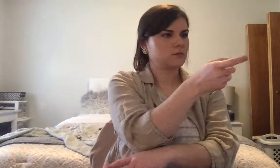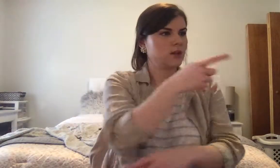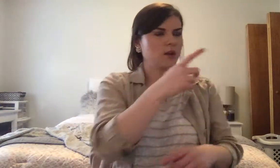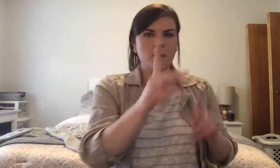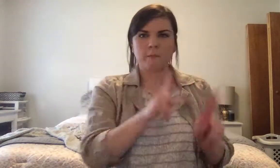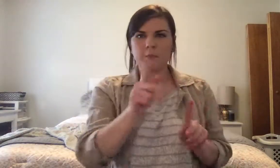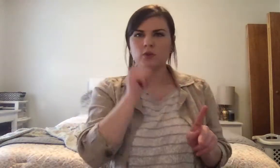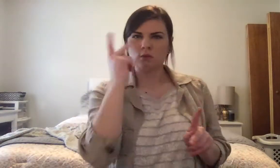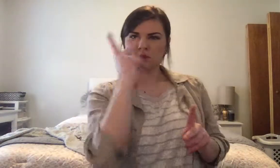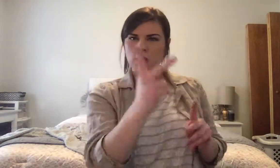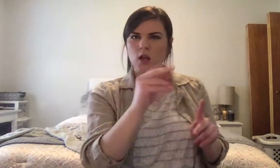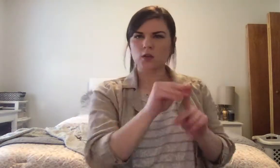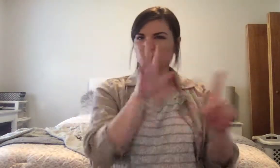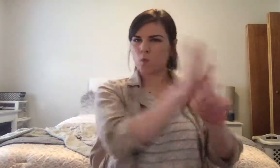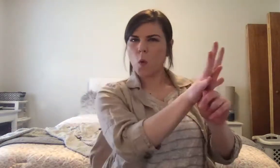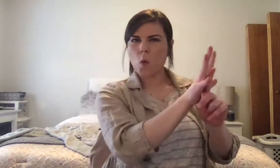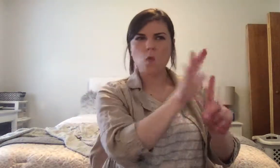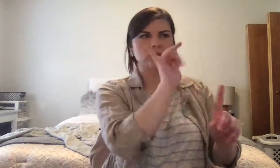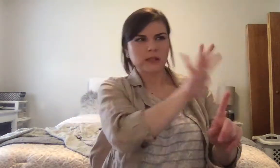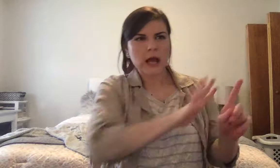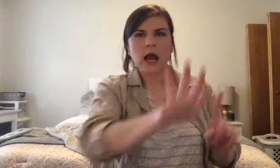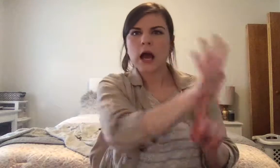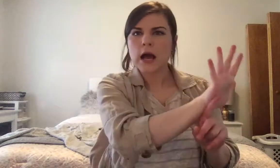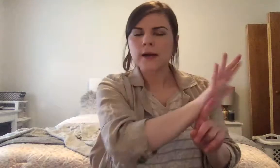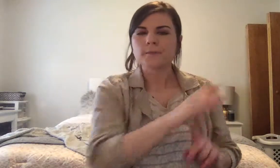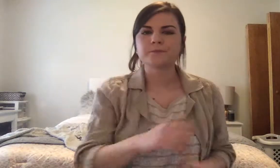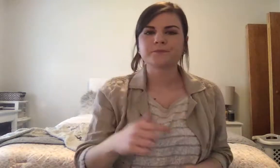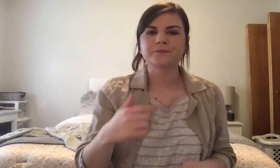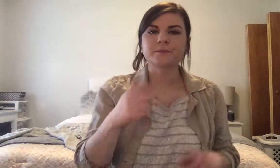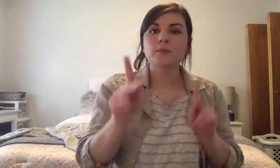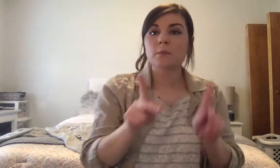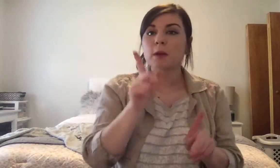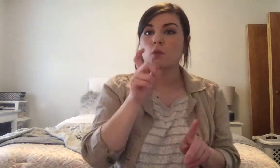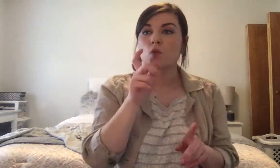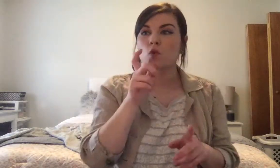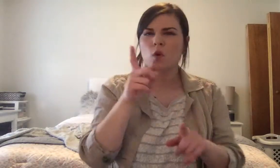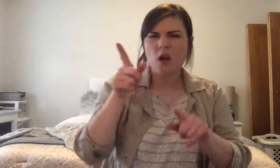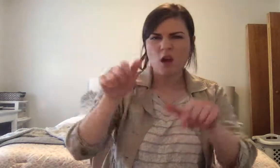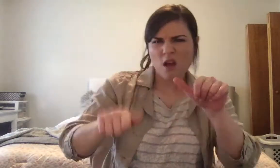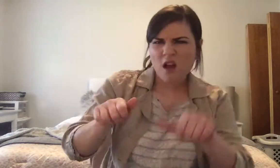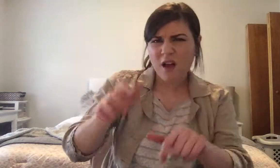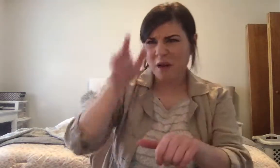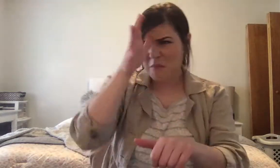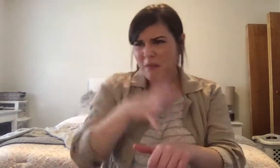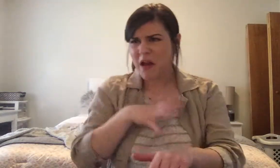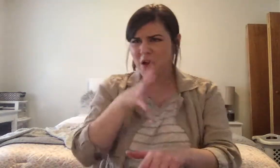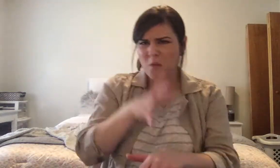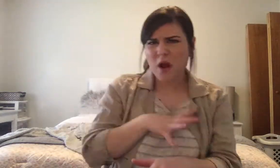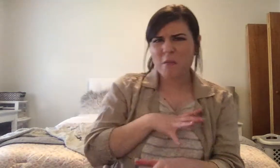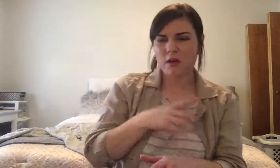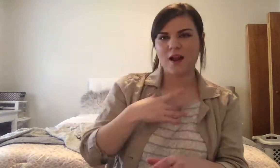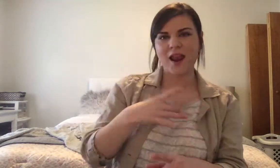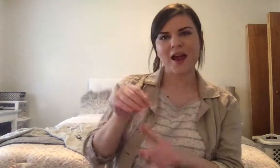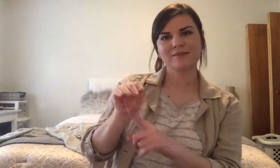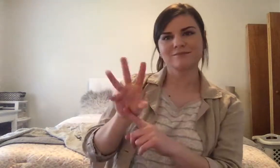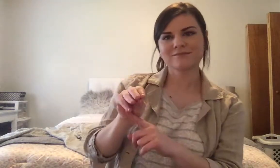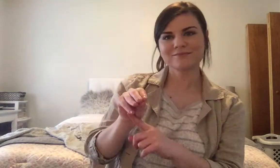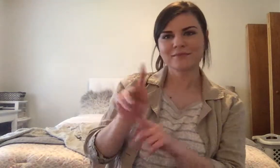So I like to shoot, people who have a very androgynous look, that you can't really tell if it's a man or a woman.